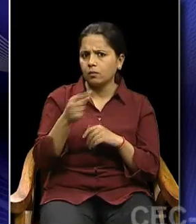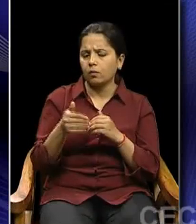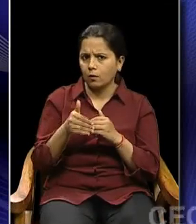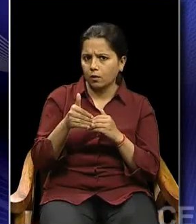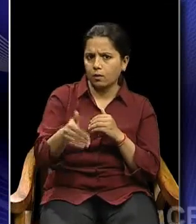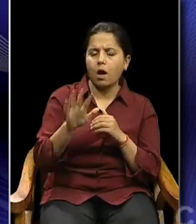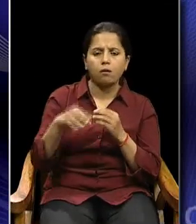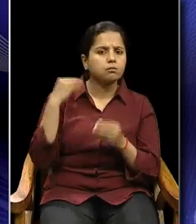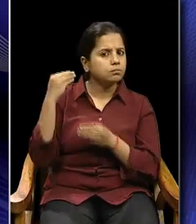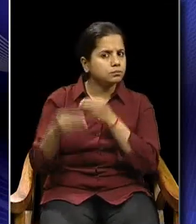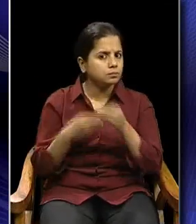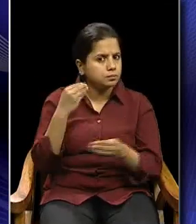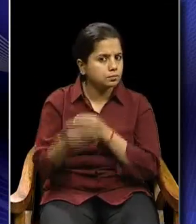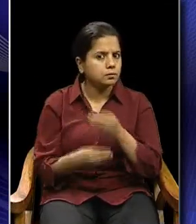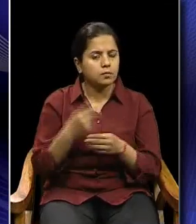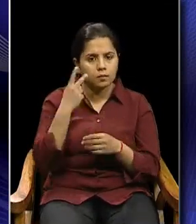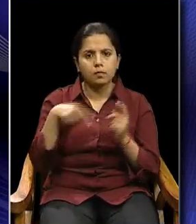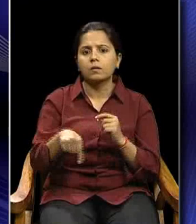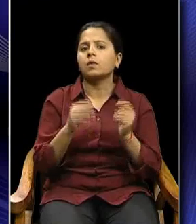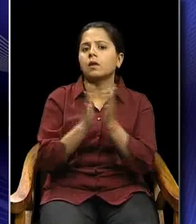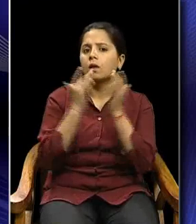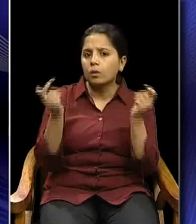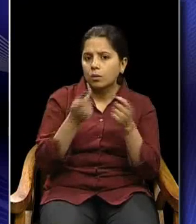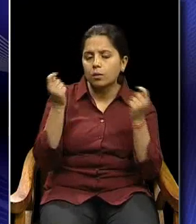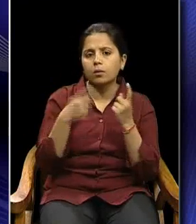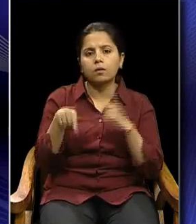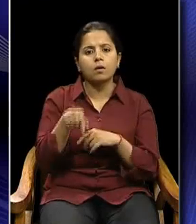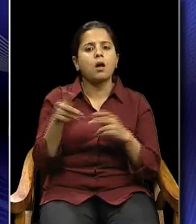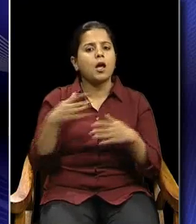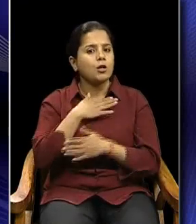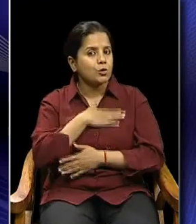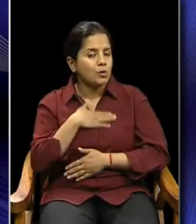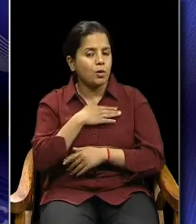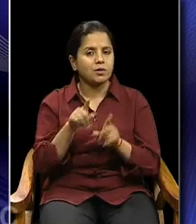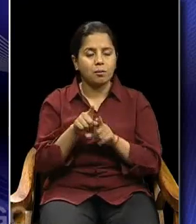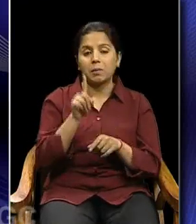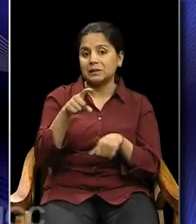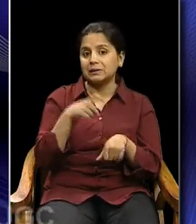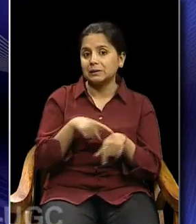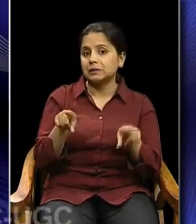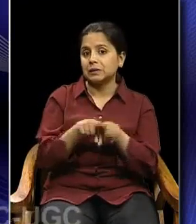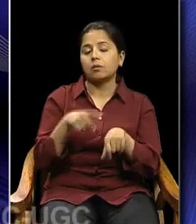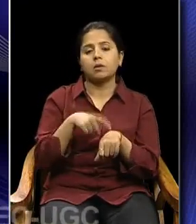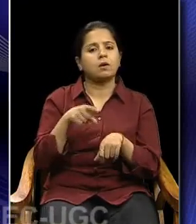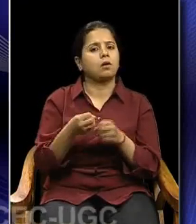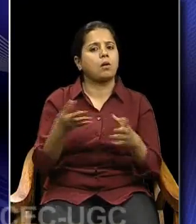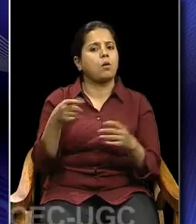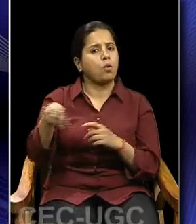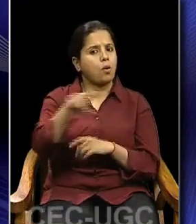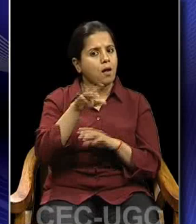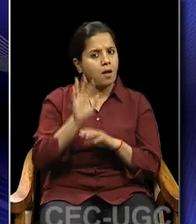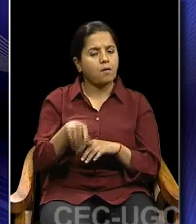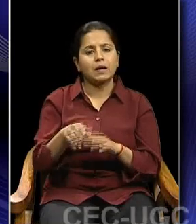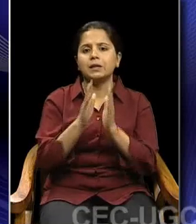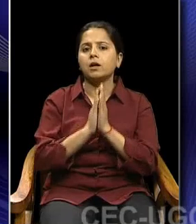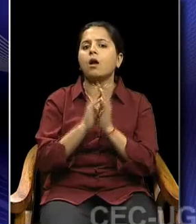the traditions of celebrating the festivals with entertainment, but at the same time they have a lot of